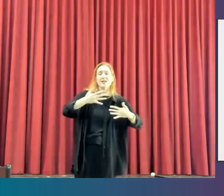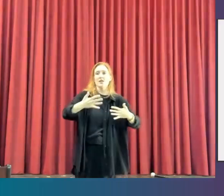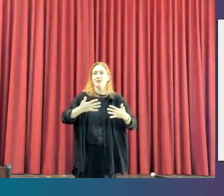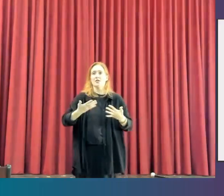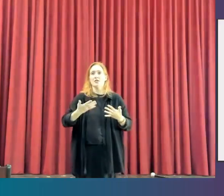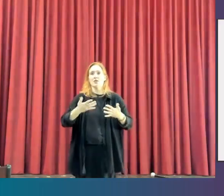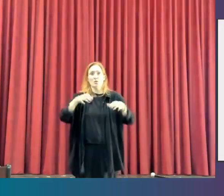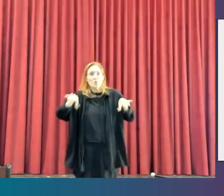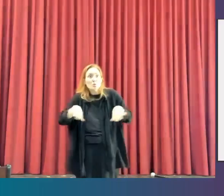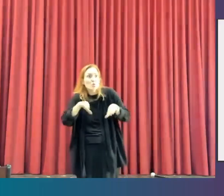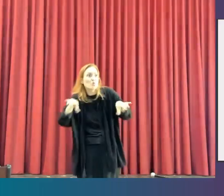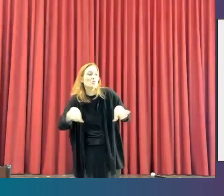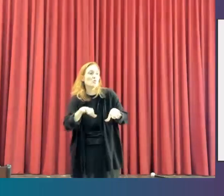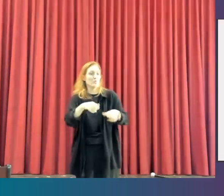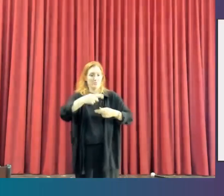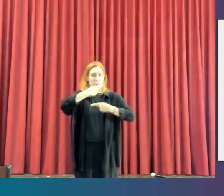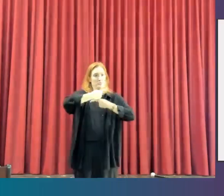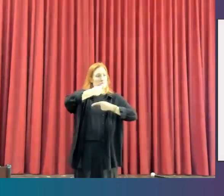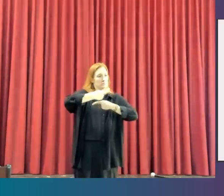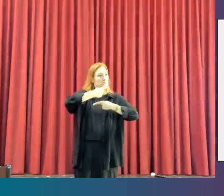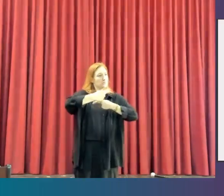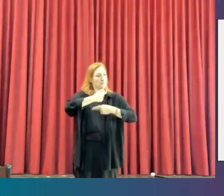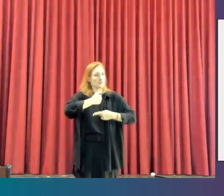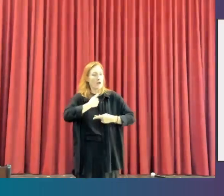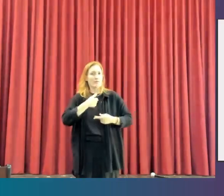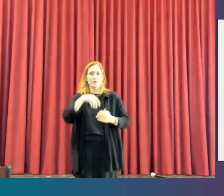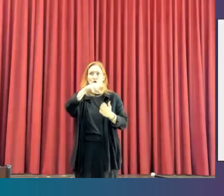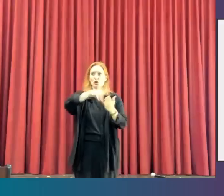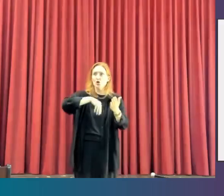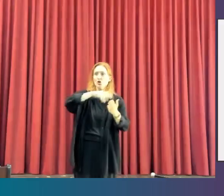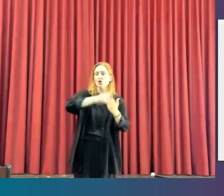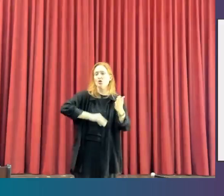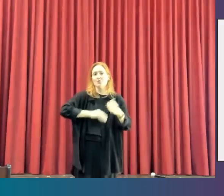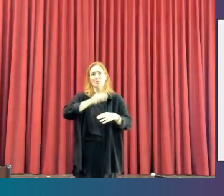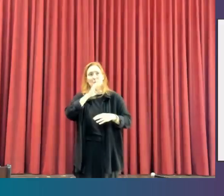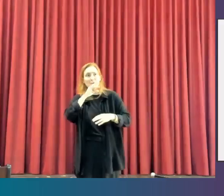tasks, care for ourselves, learn, and speak.